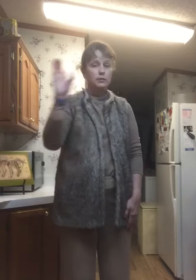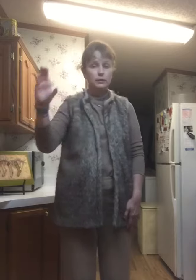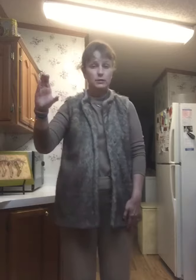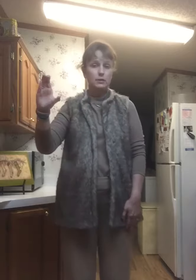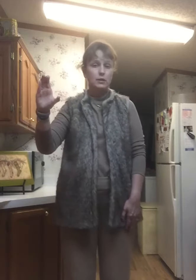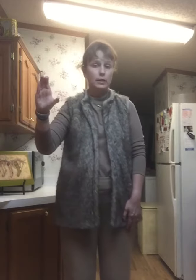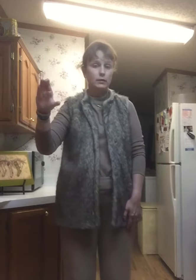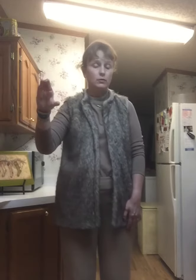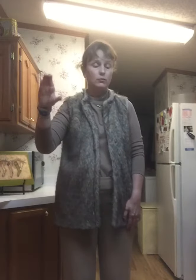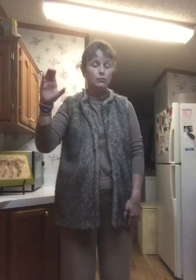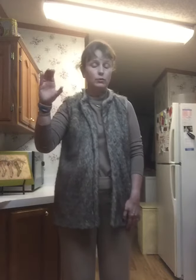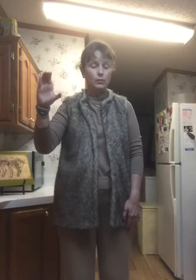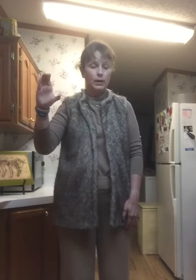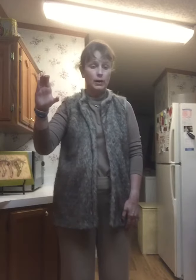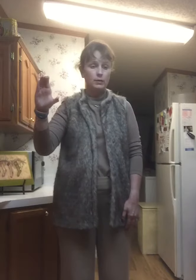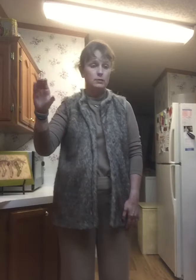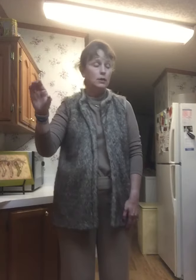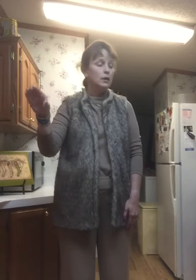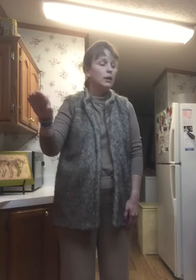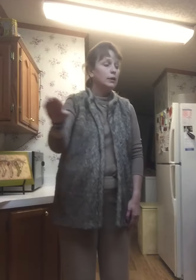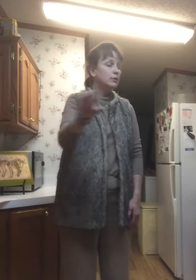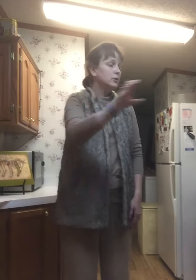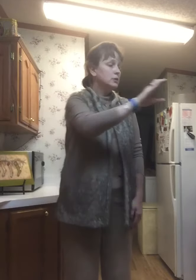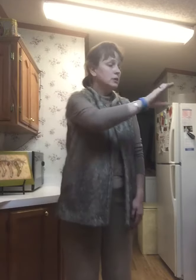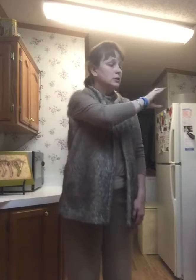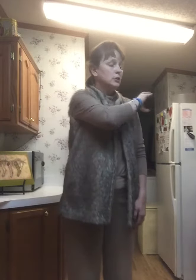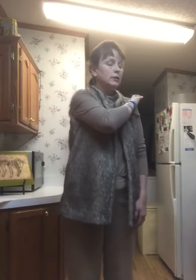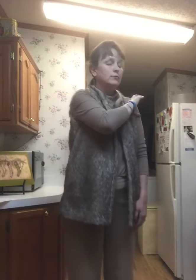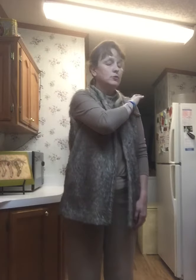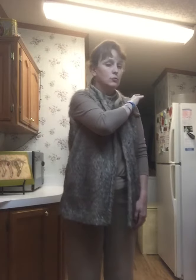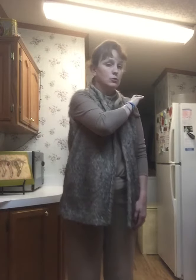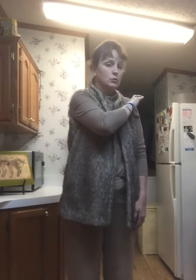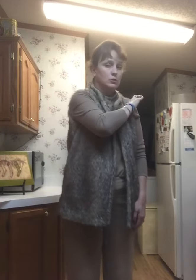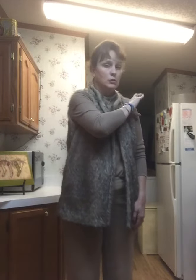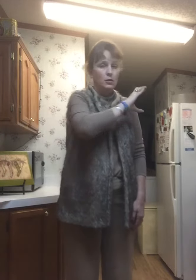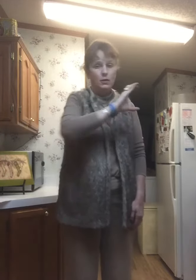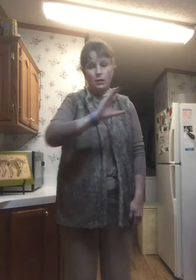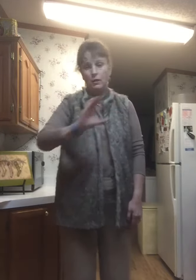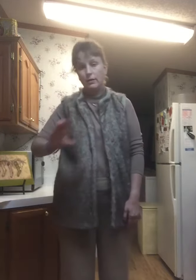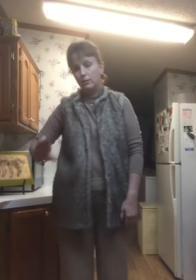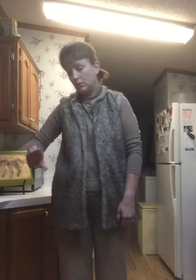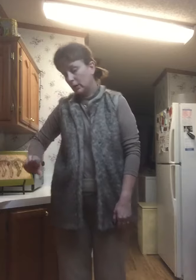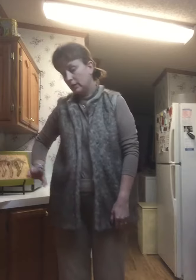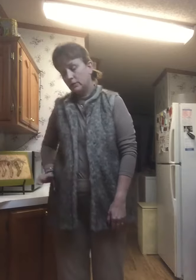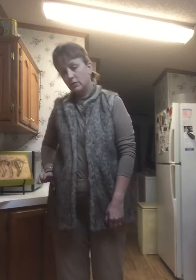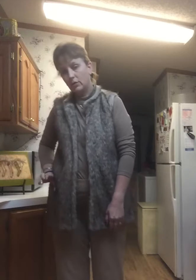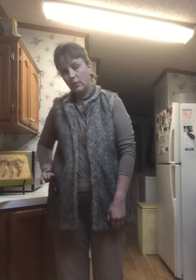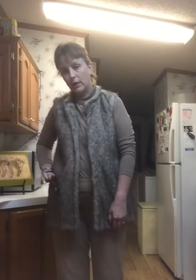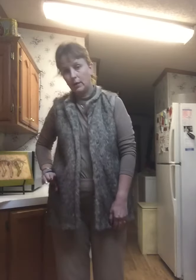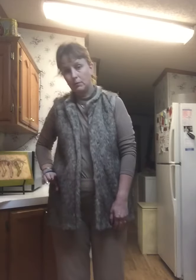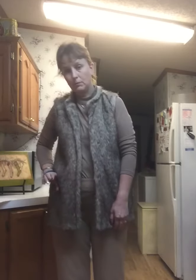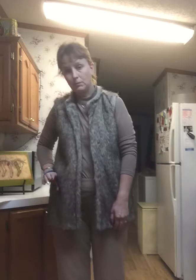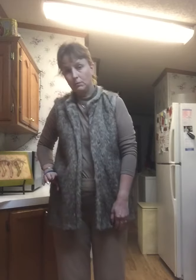take the C hand with your right hand, and you're going to touch your left shoulder, and then bring it down to your right hip,